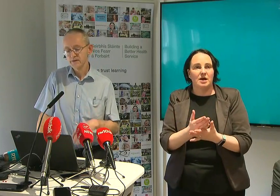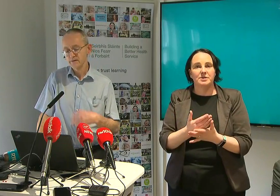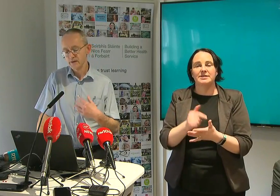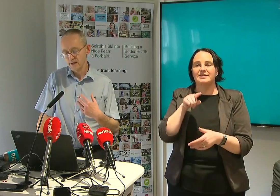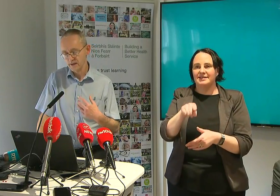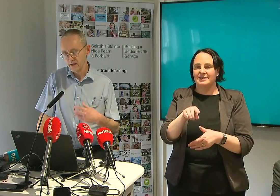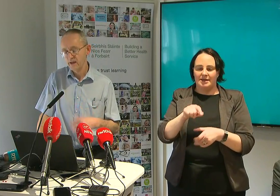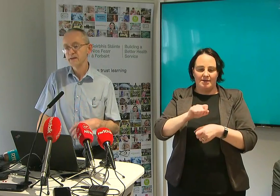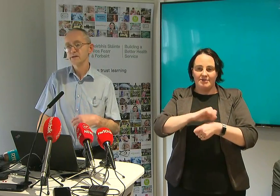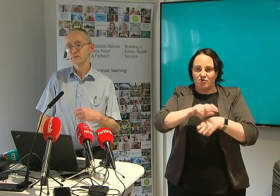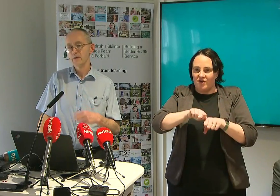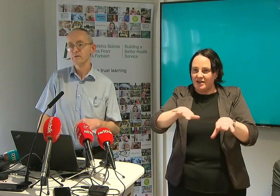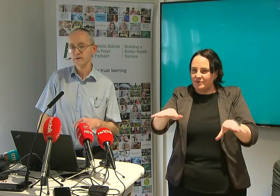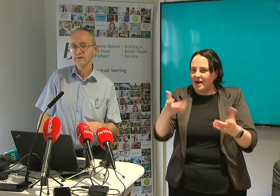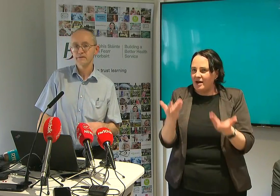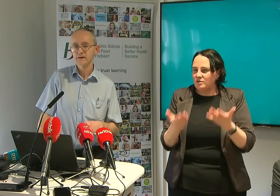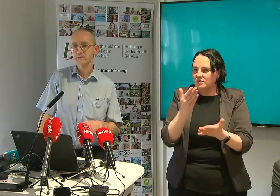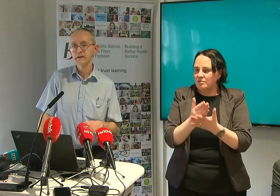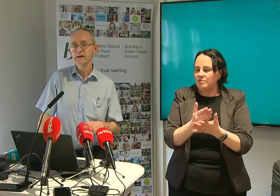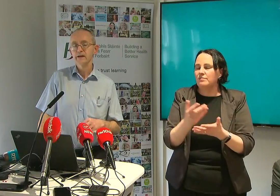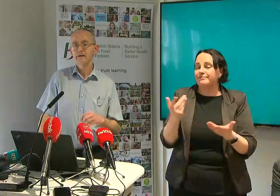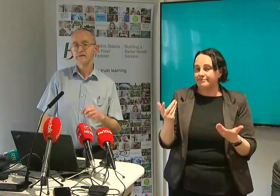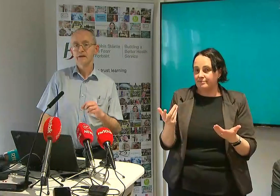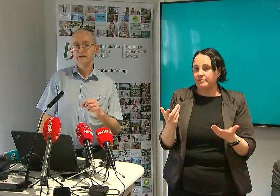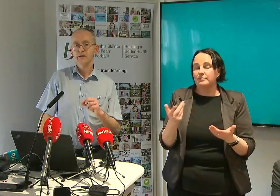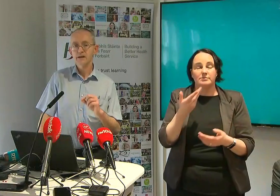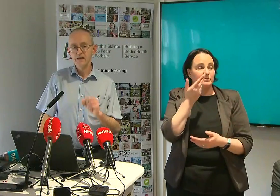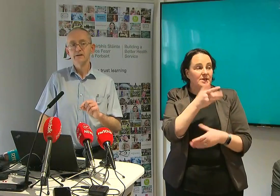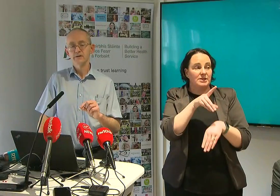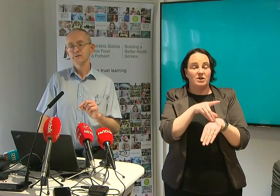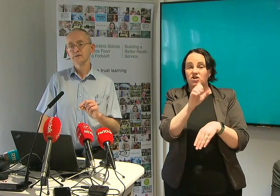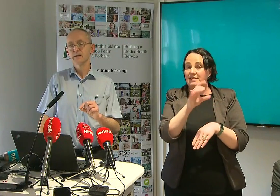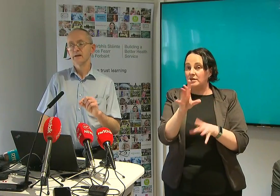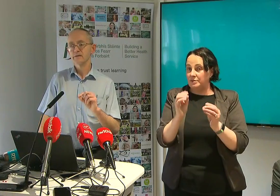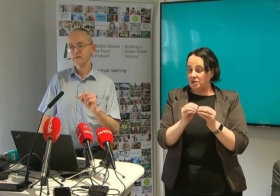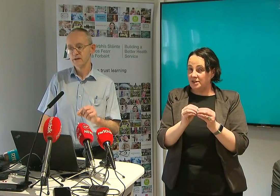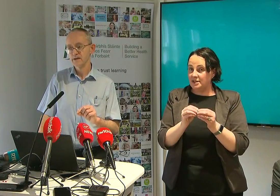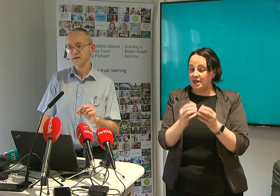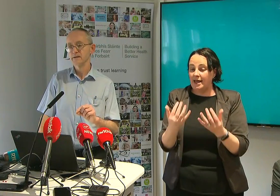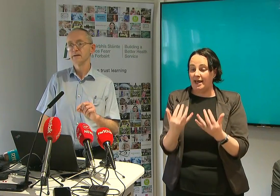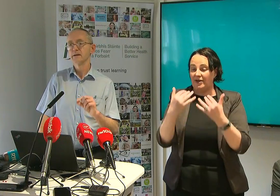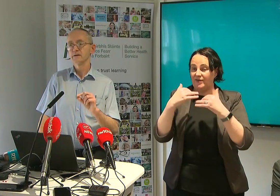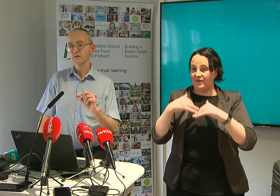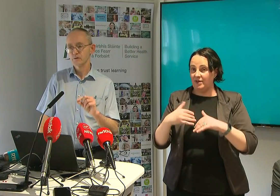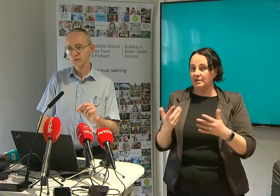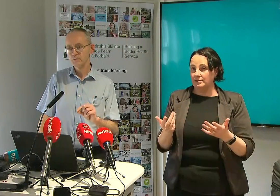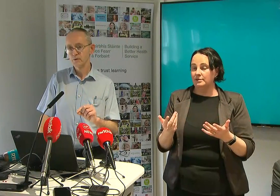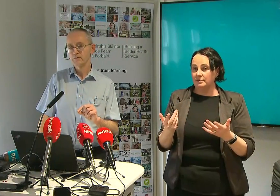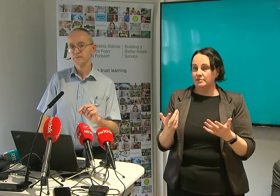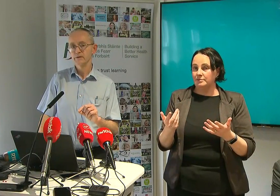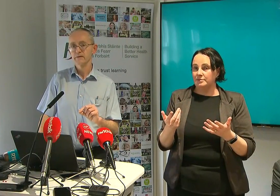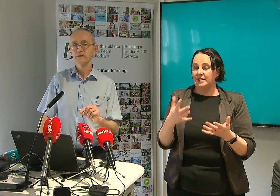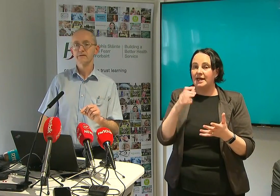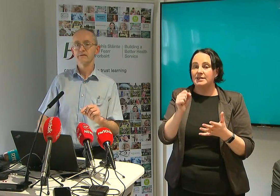touched on this. Again, the key thing to remember about this virus is, to get into you, it has to stick on to your